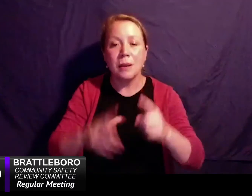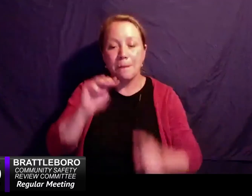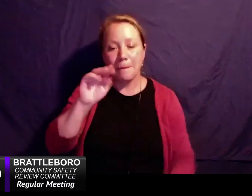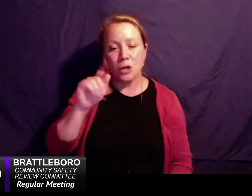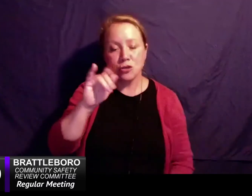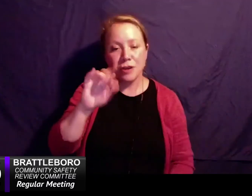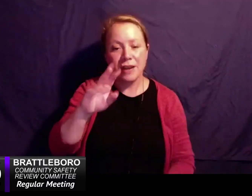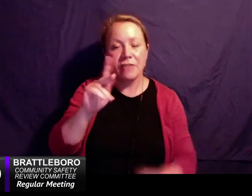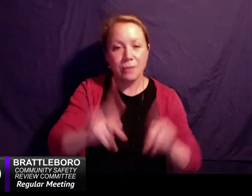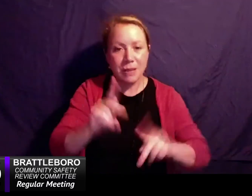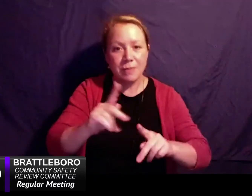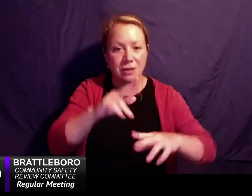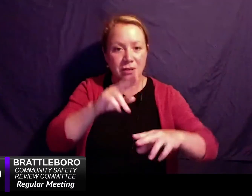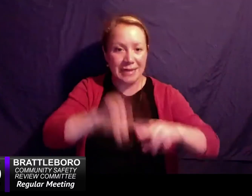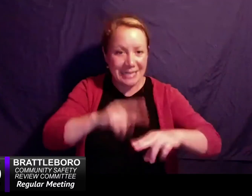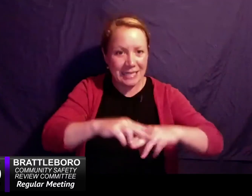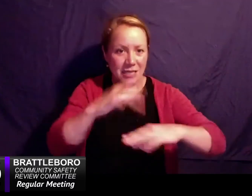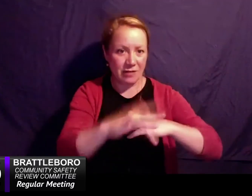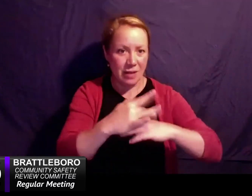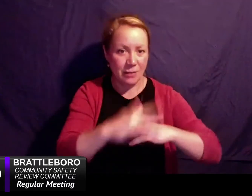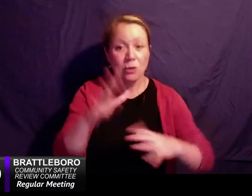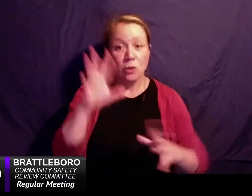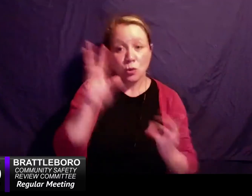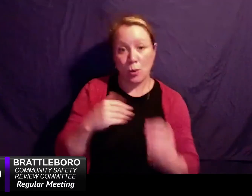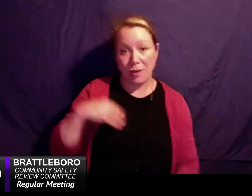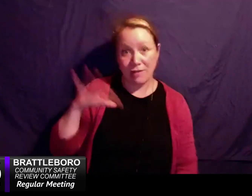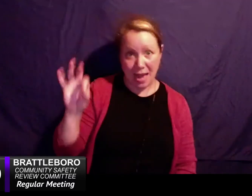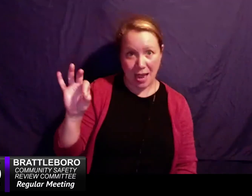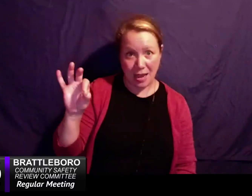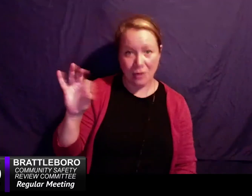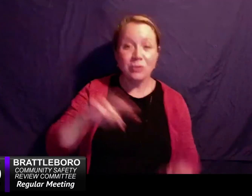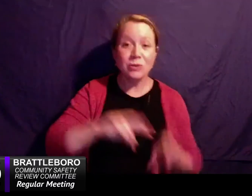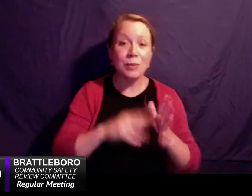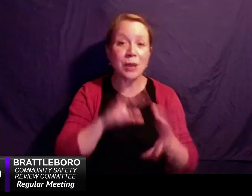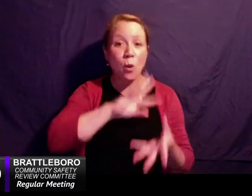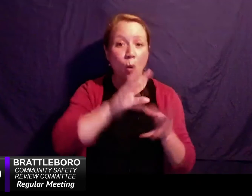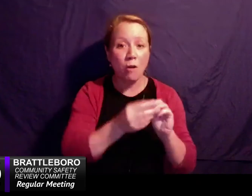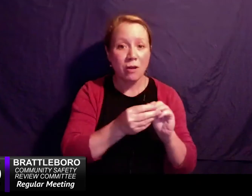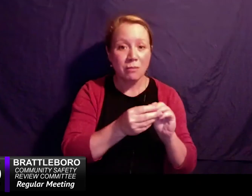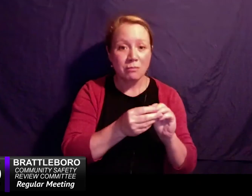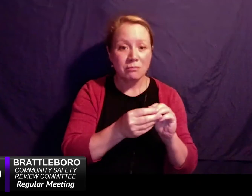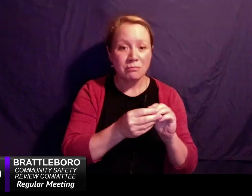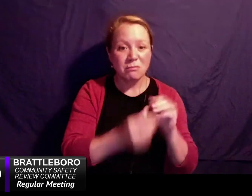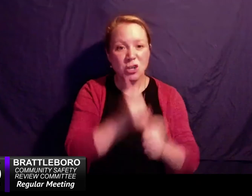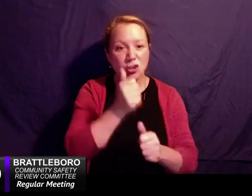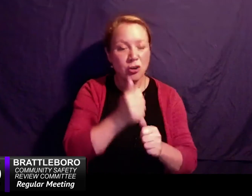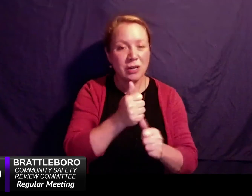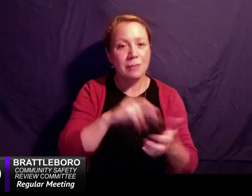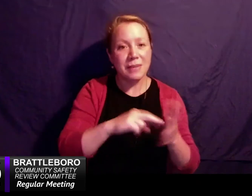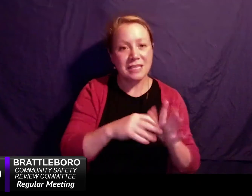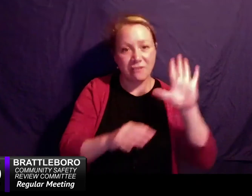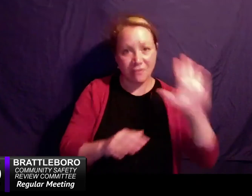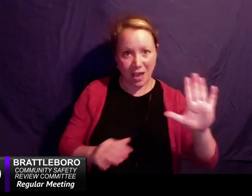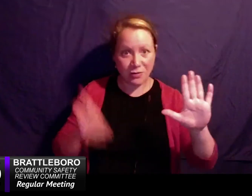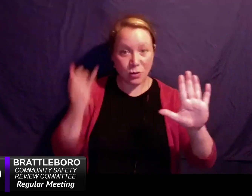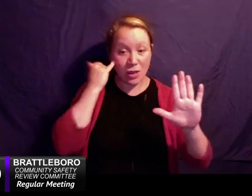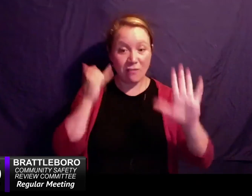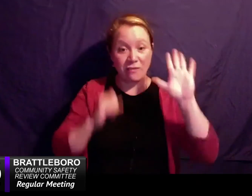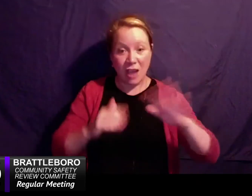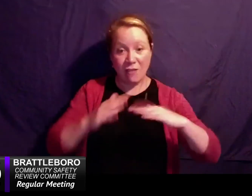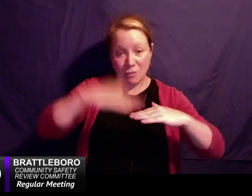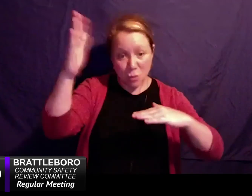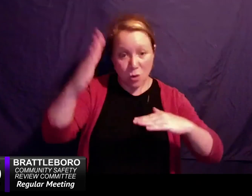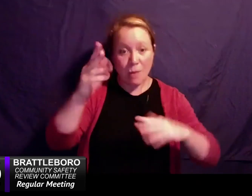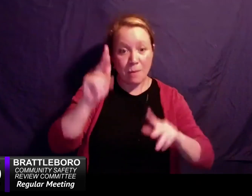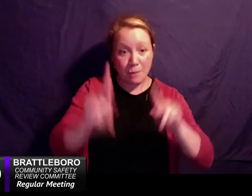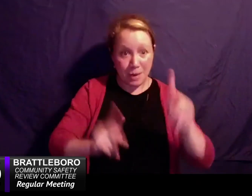9 seats. So a quorum is 5. So if we have 5 members present, 5 or more members present,